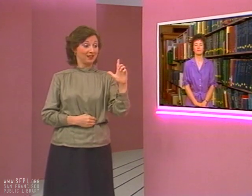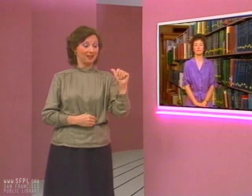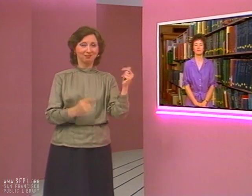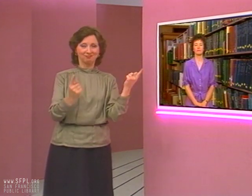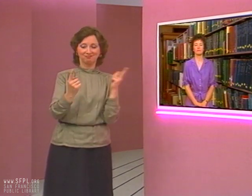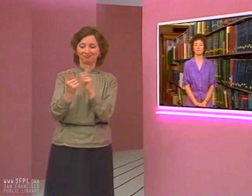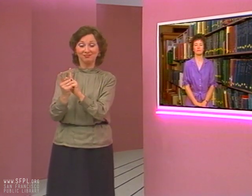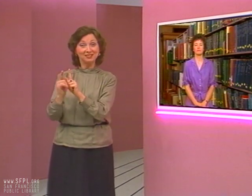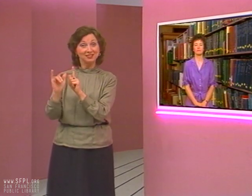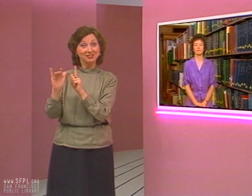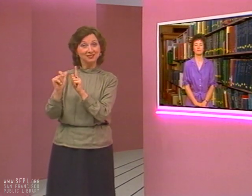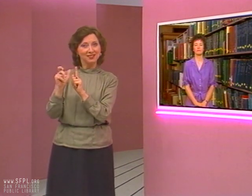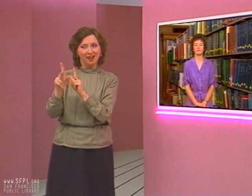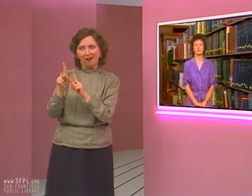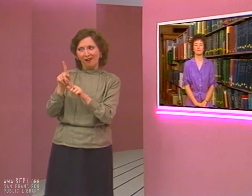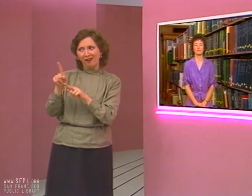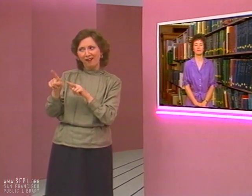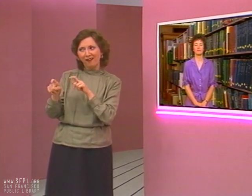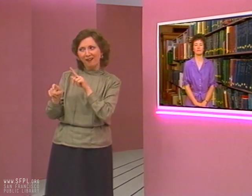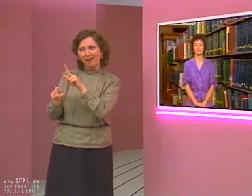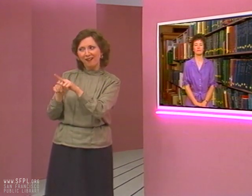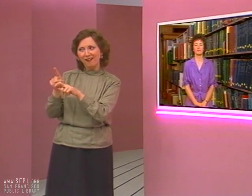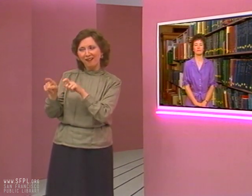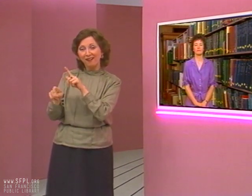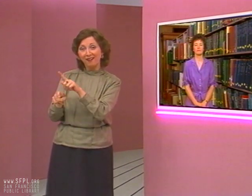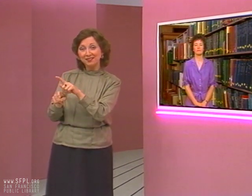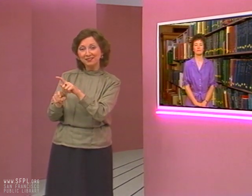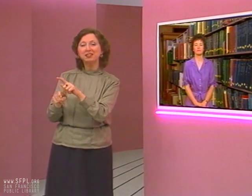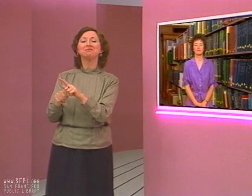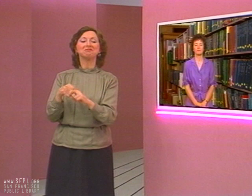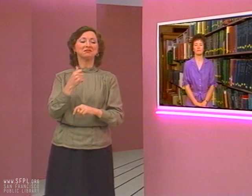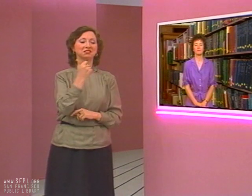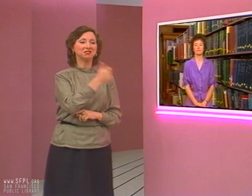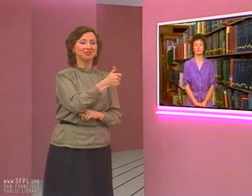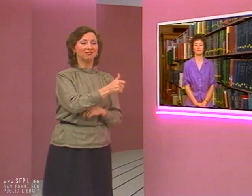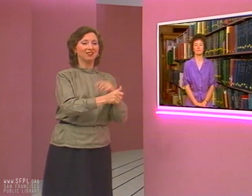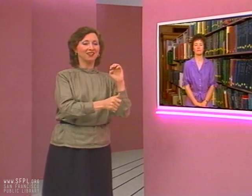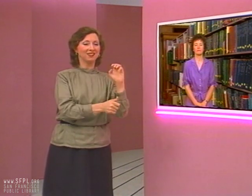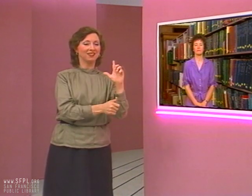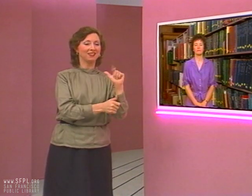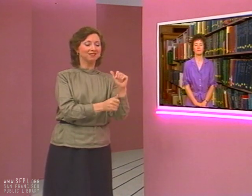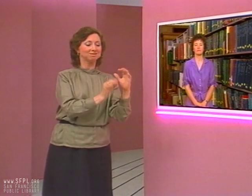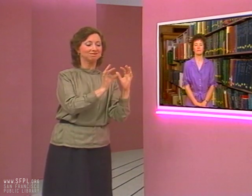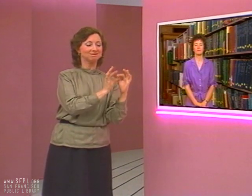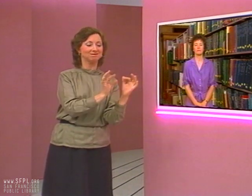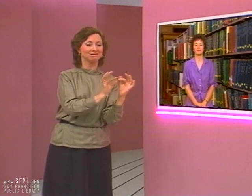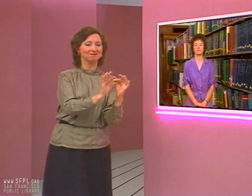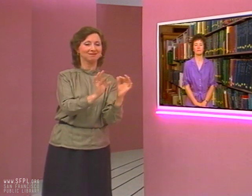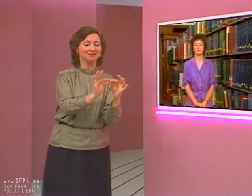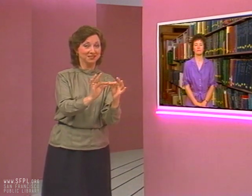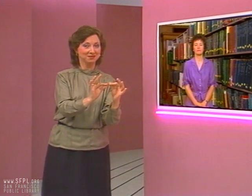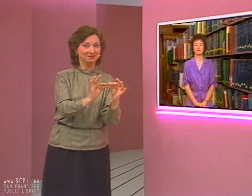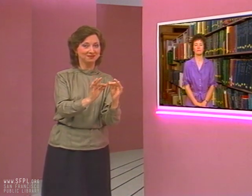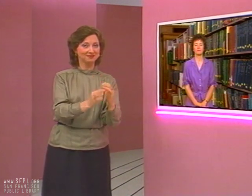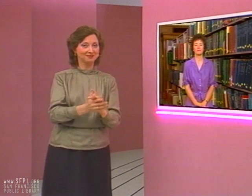Mr. Gannon's recent visit here, she approached him and asked him to talk about his work. I'll let her tell you the